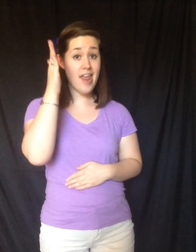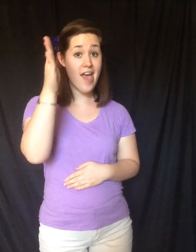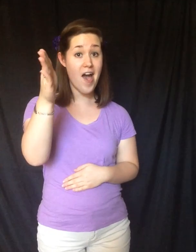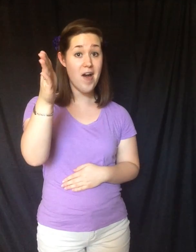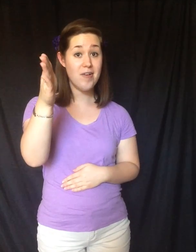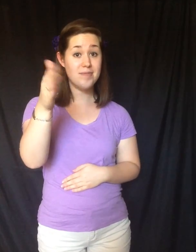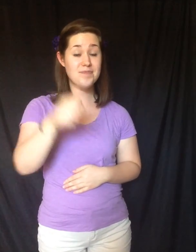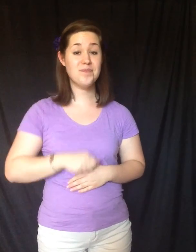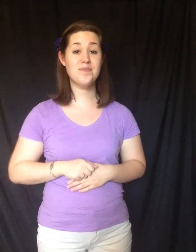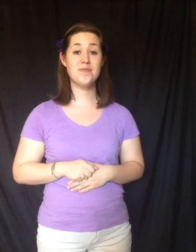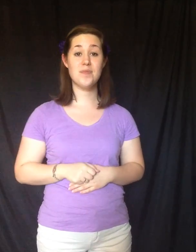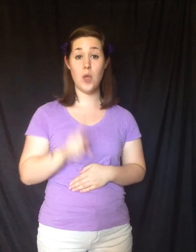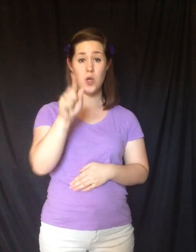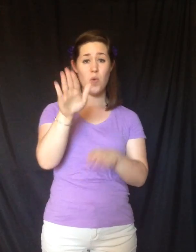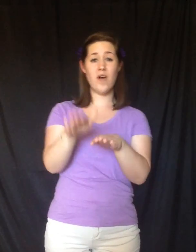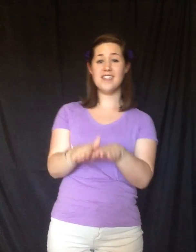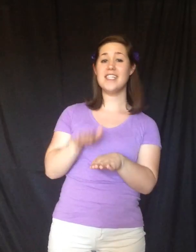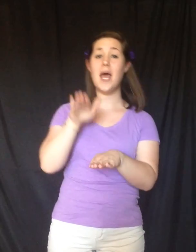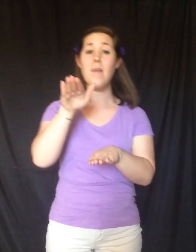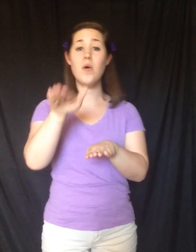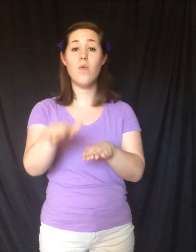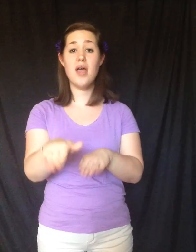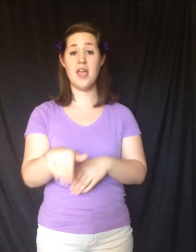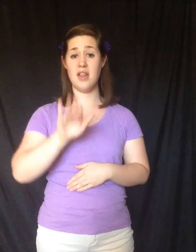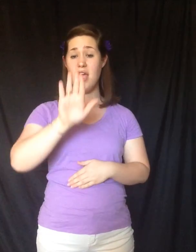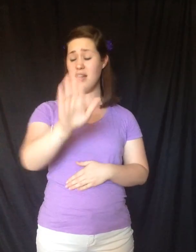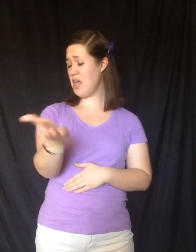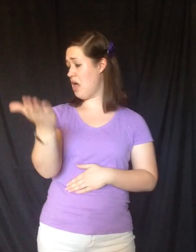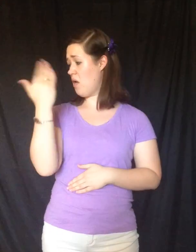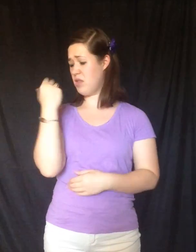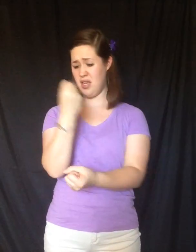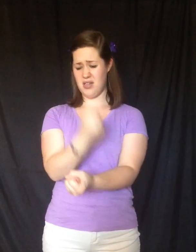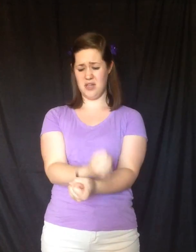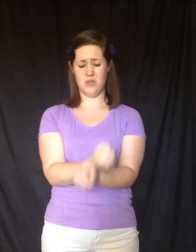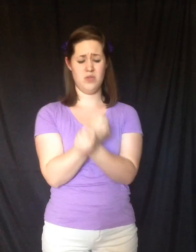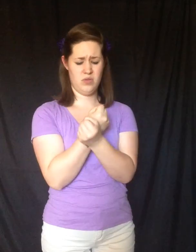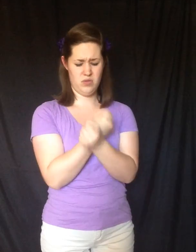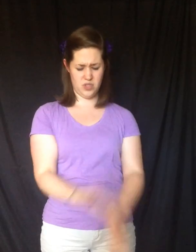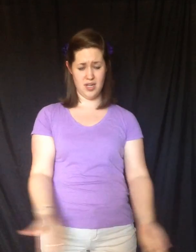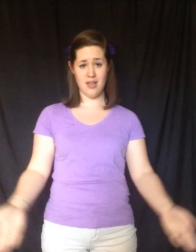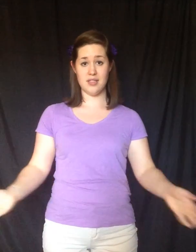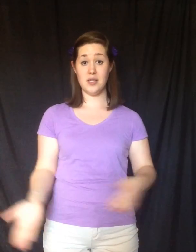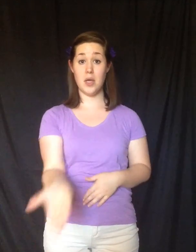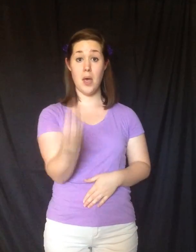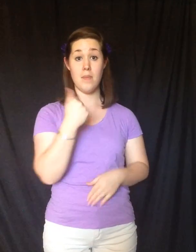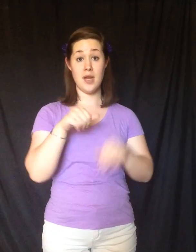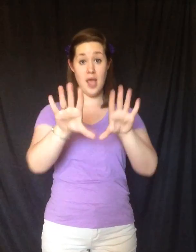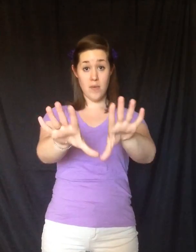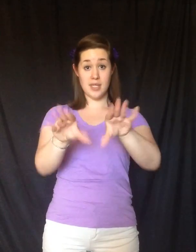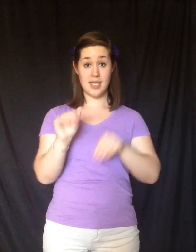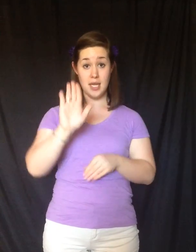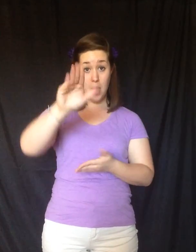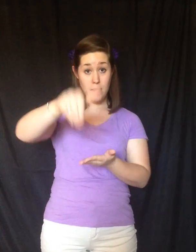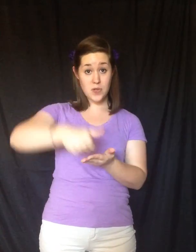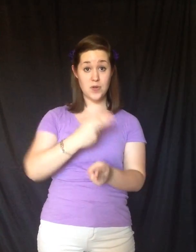now. You're one step away. Lay down, lay down your old chains. Come now and take up your